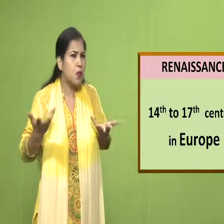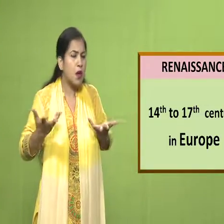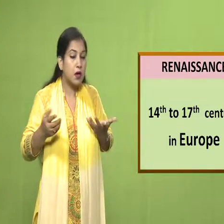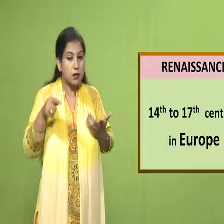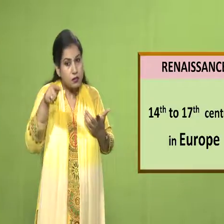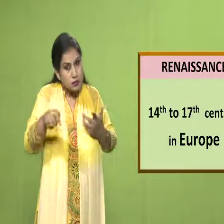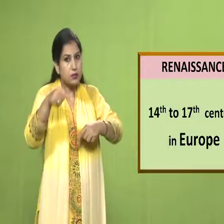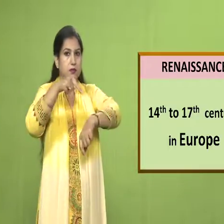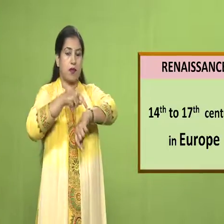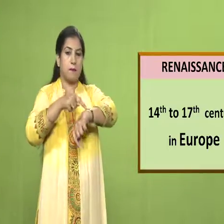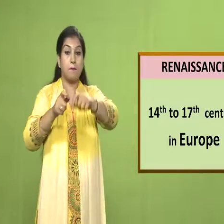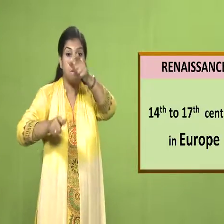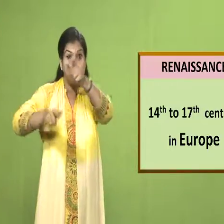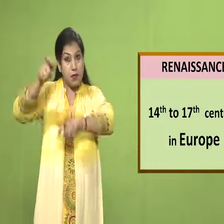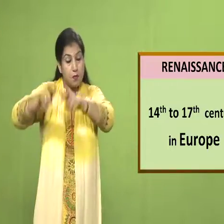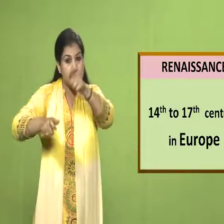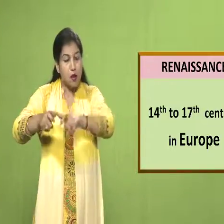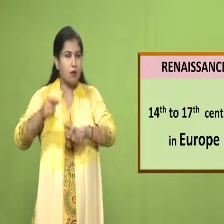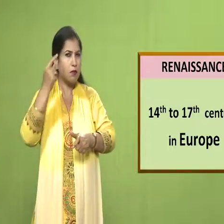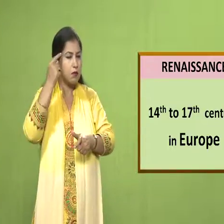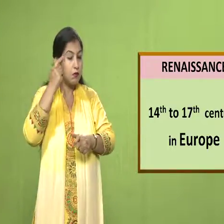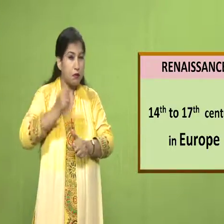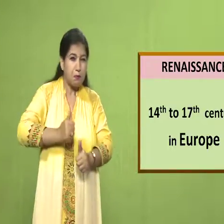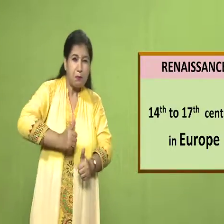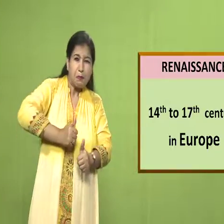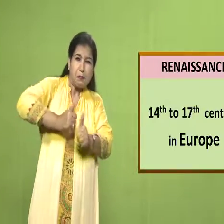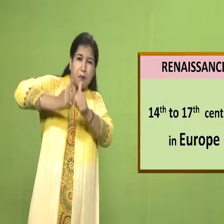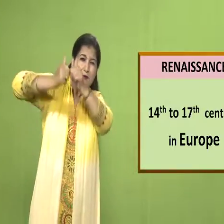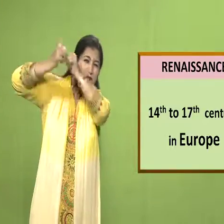study of ancient Greek and Roman cultures.